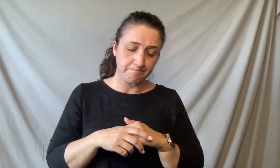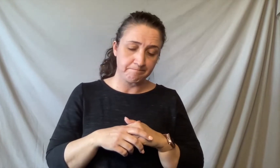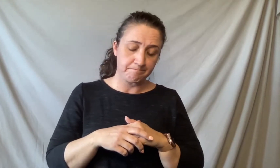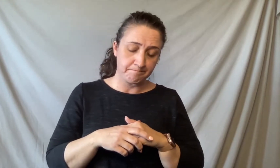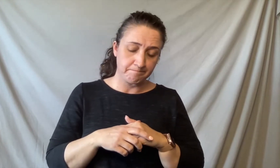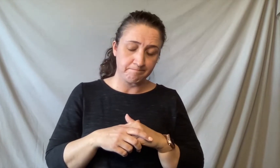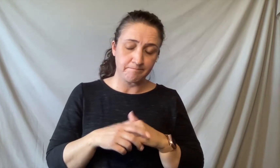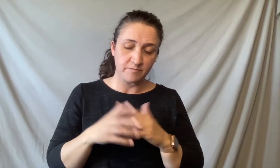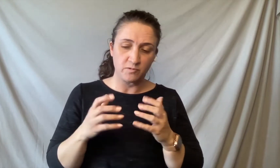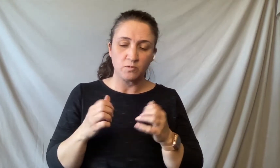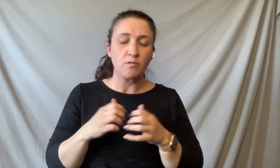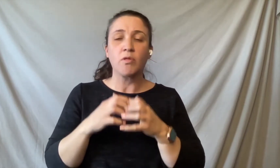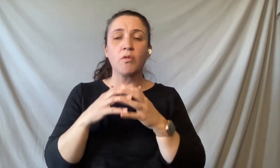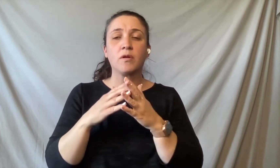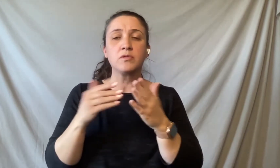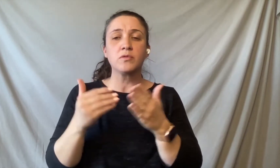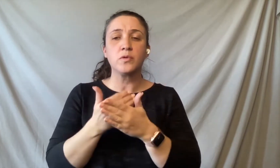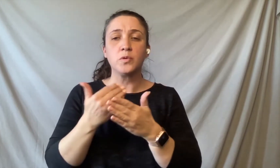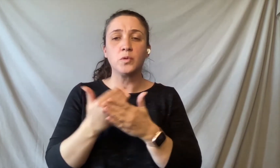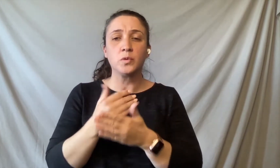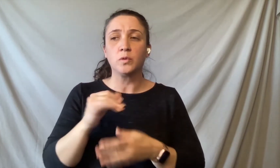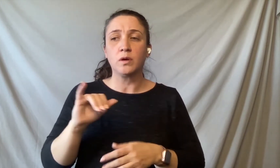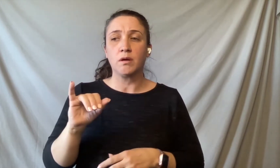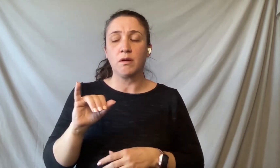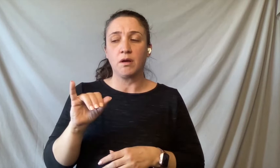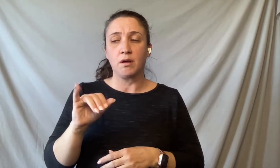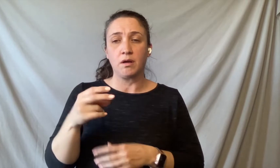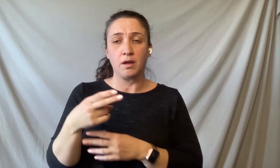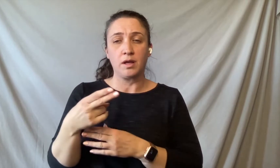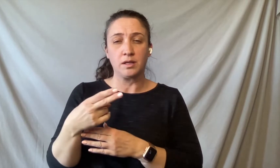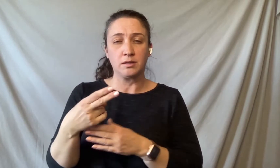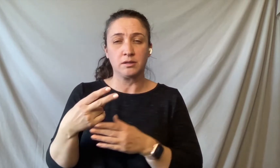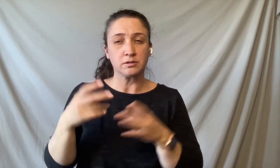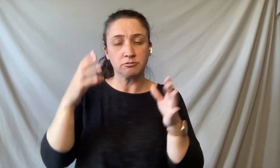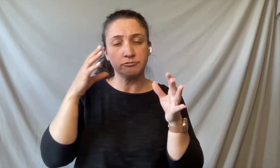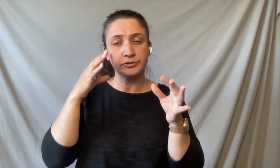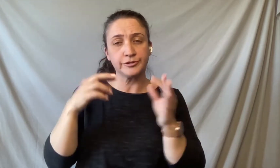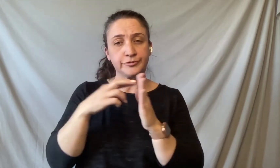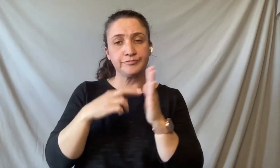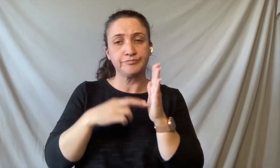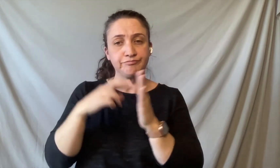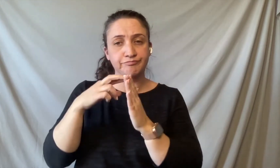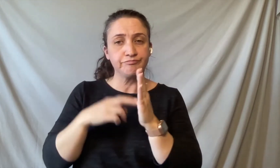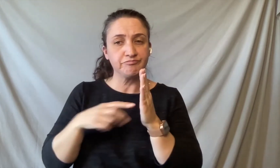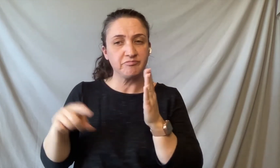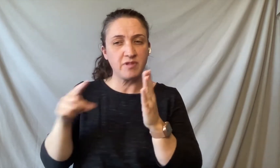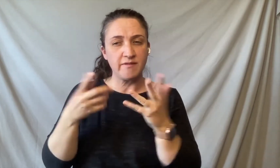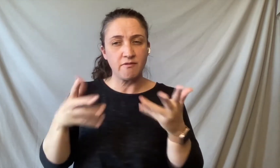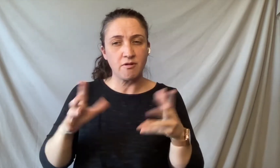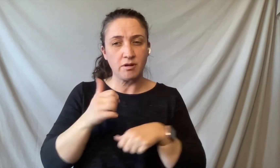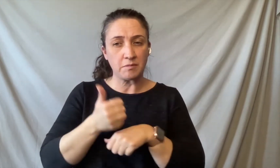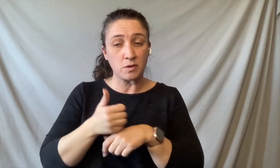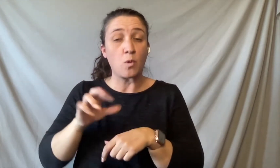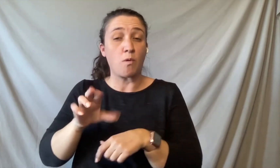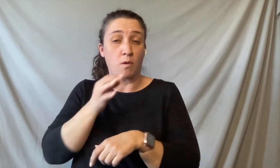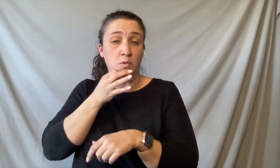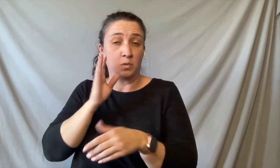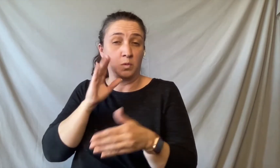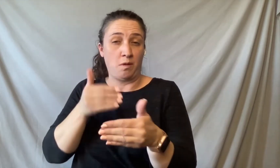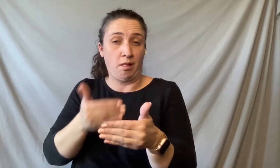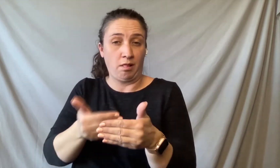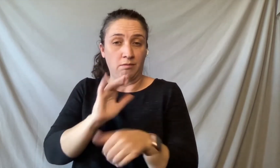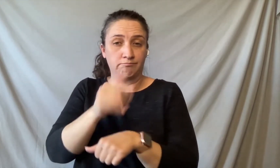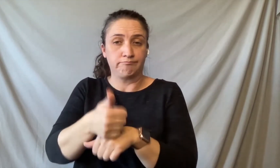launch the new IH ordinances that they put in place, or they're in the process of putting in place.